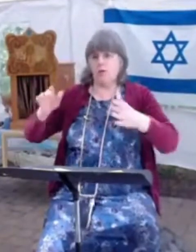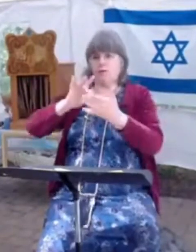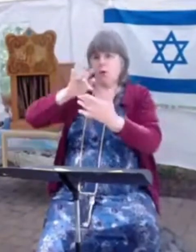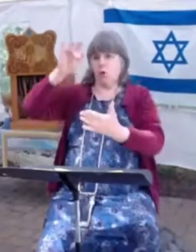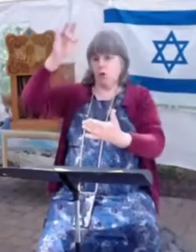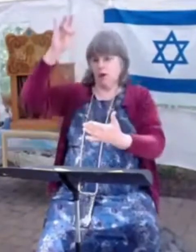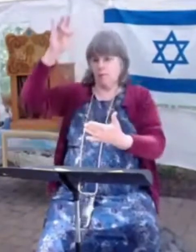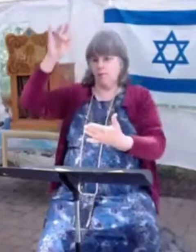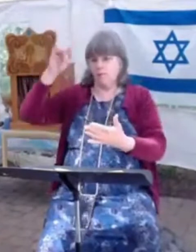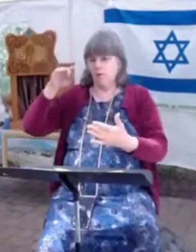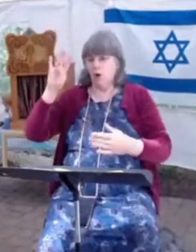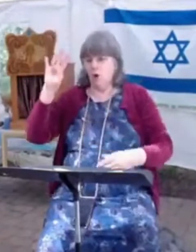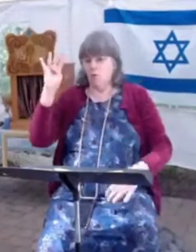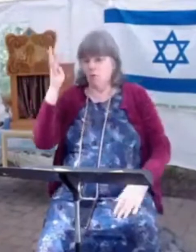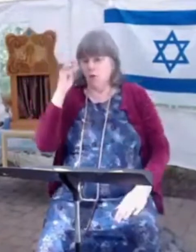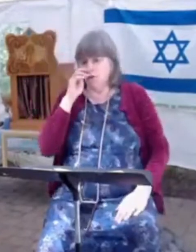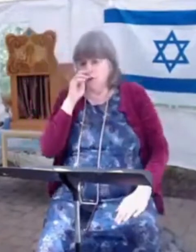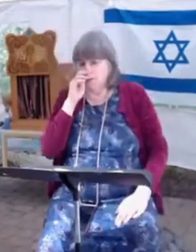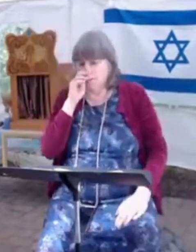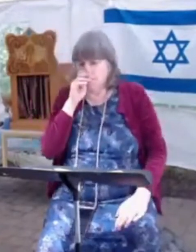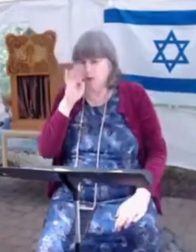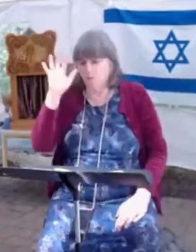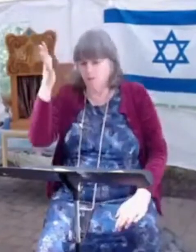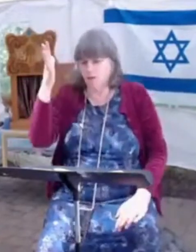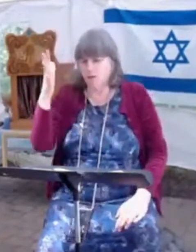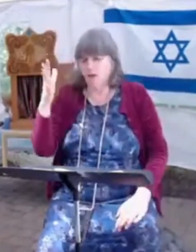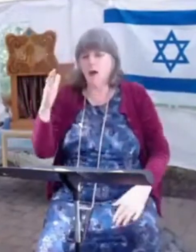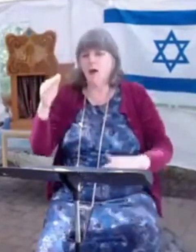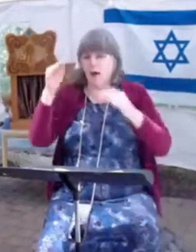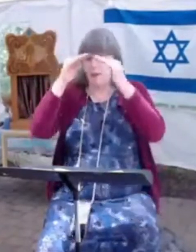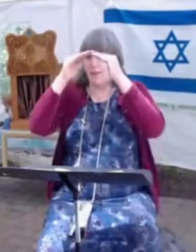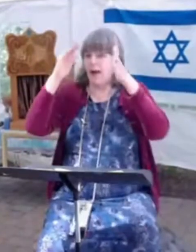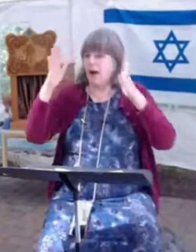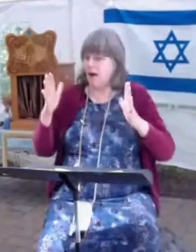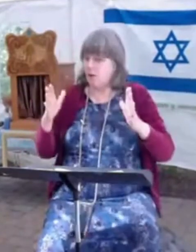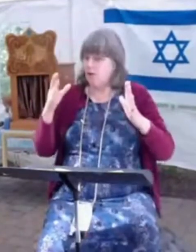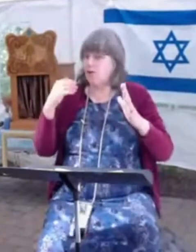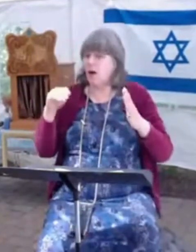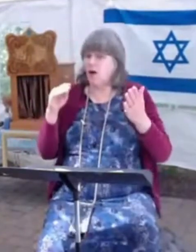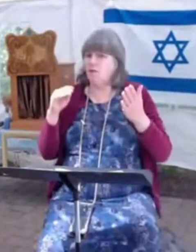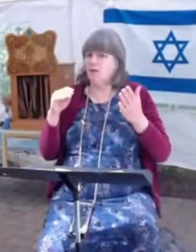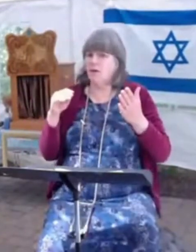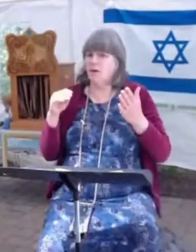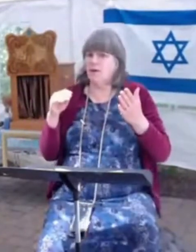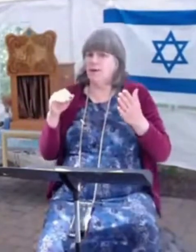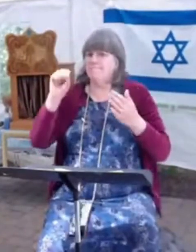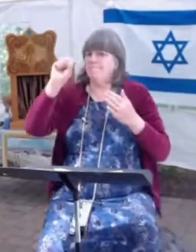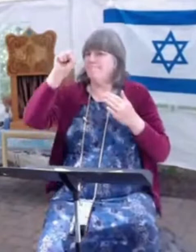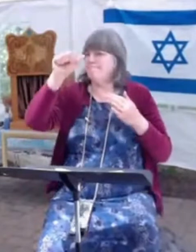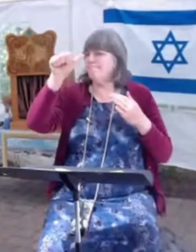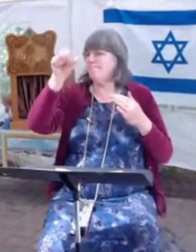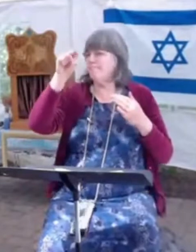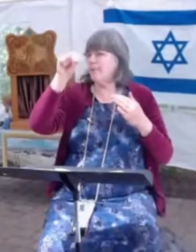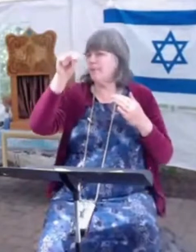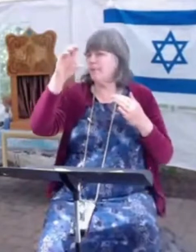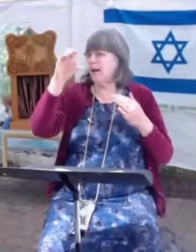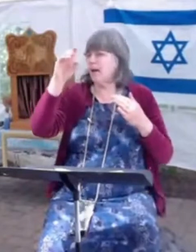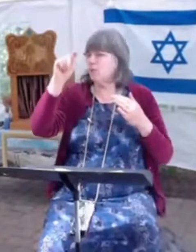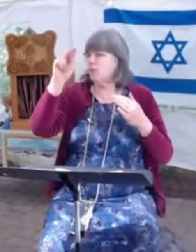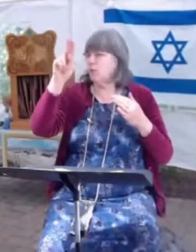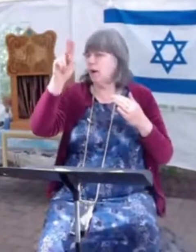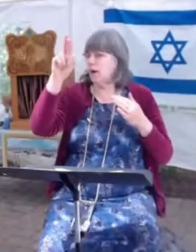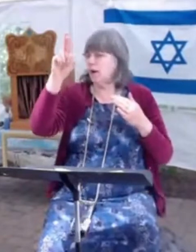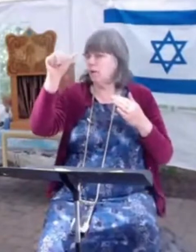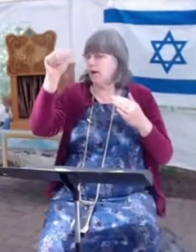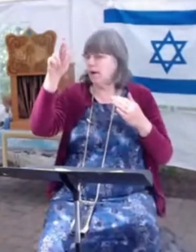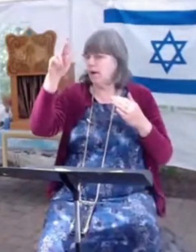in which everyone approaches Hashem in the name of Messiah. And the alternative to that is